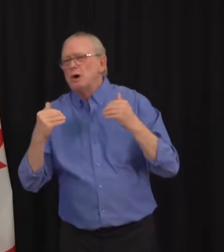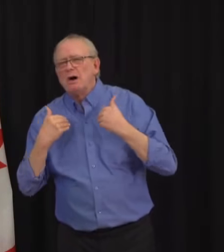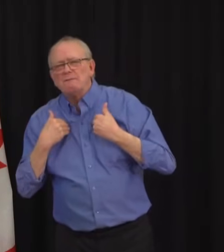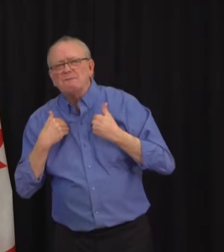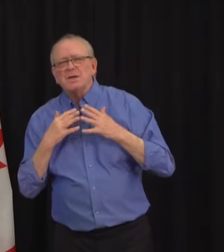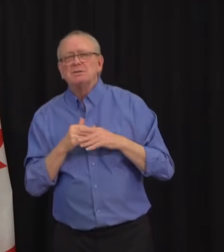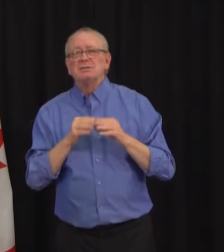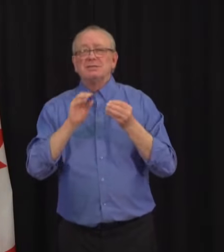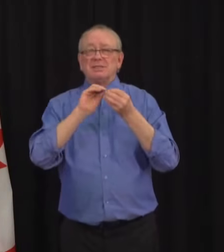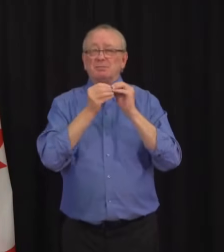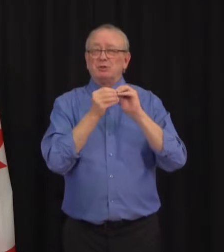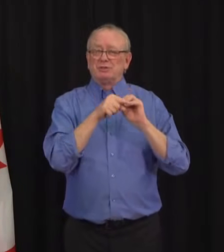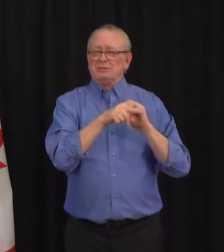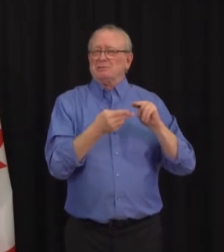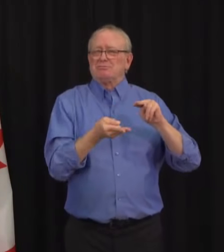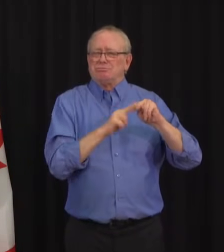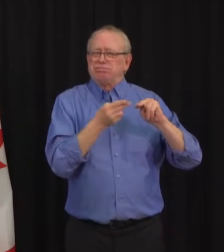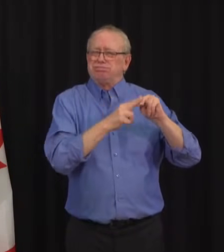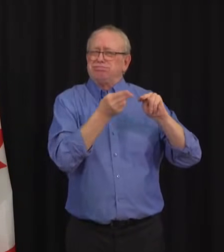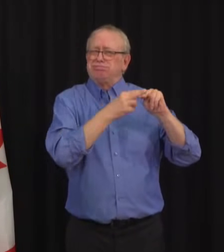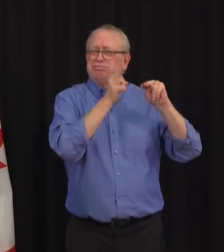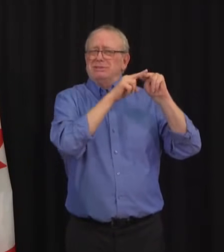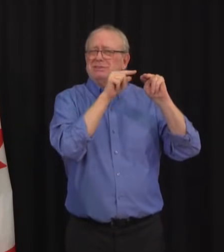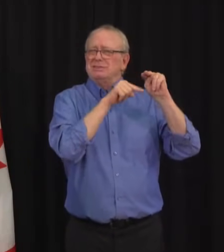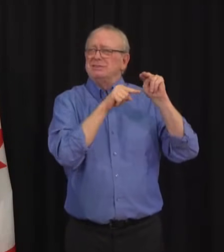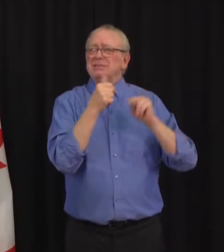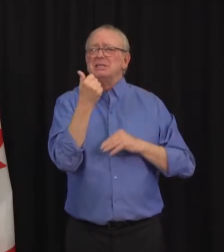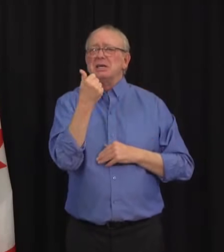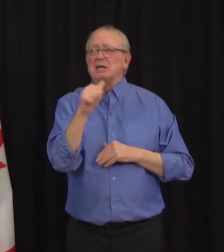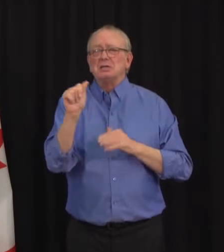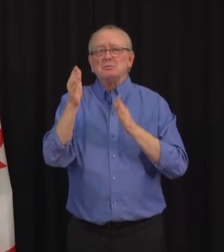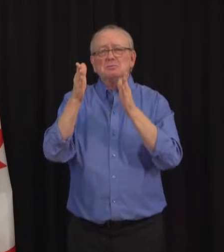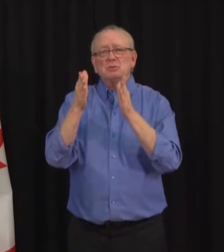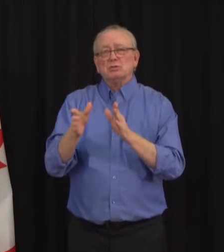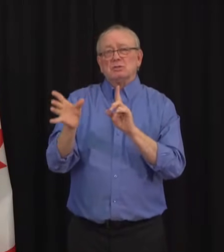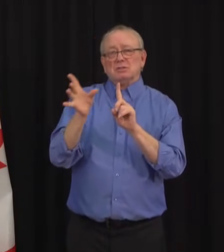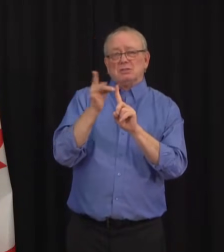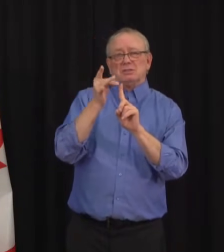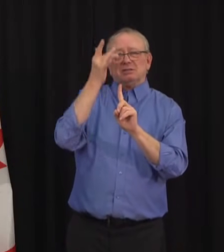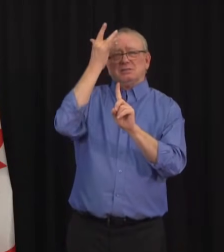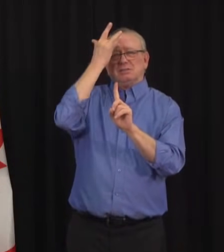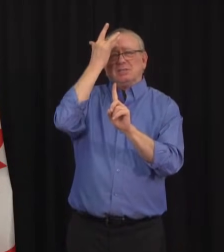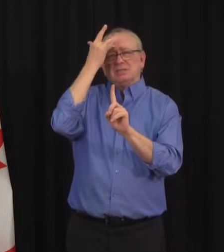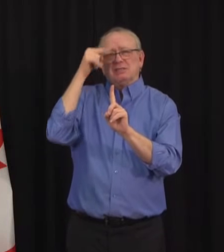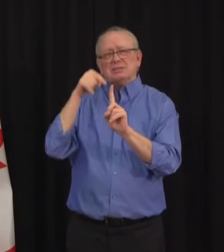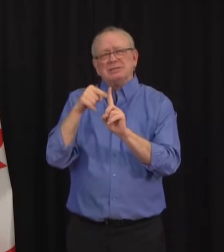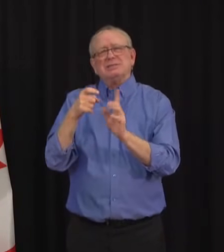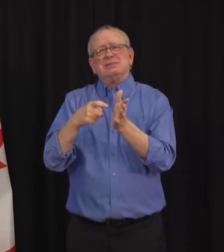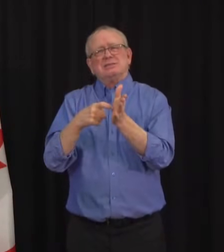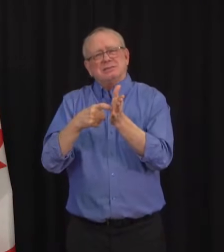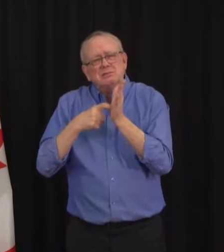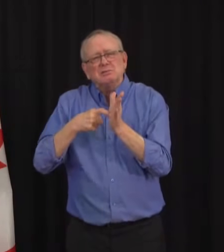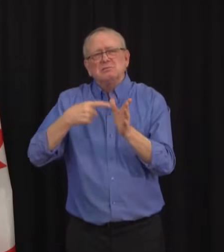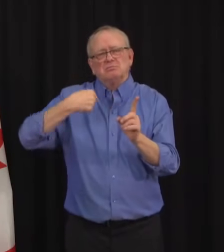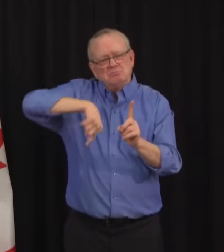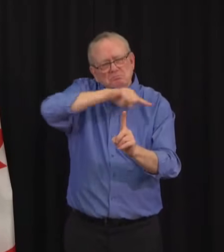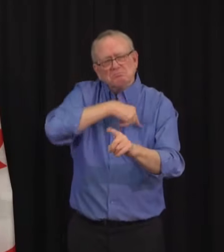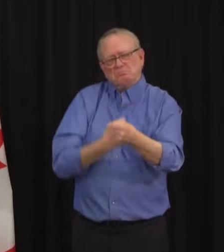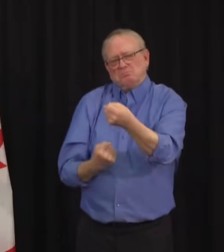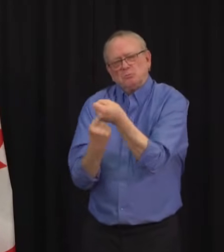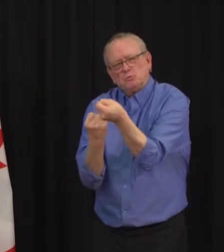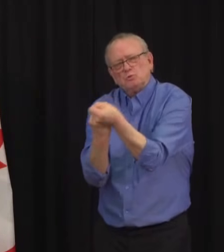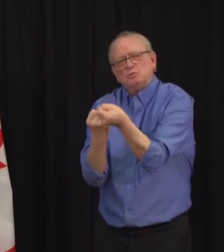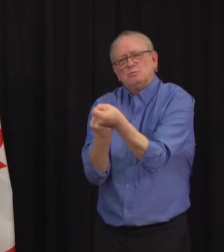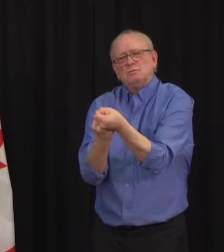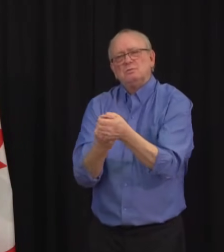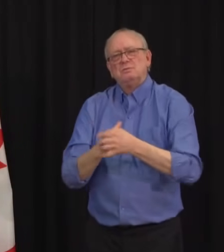virus needs our support. This is the only way that we can reduce the spread of the virus. Turning